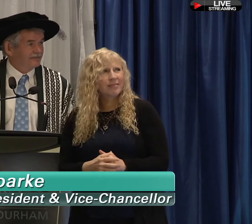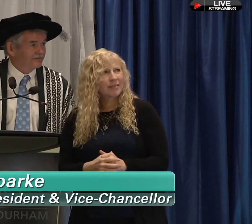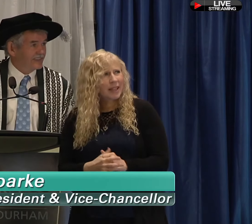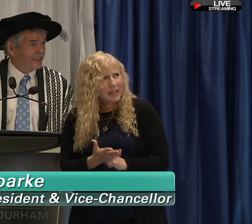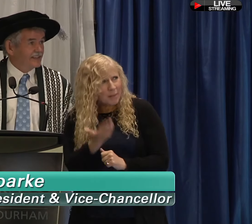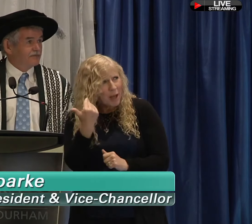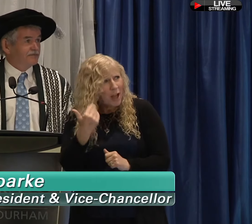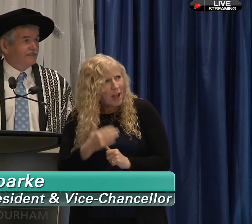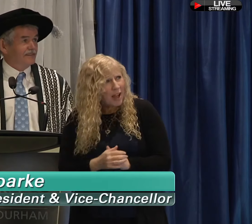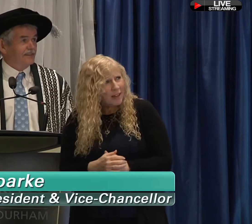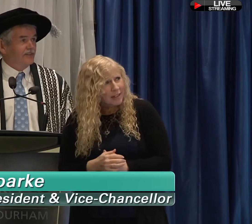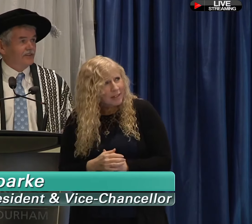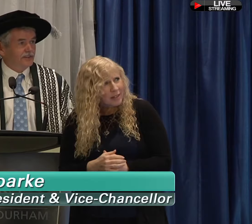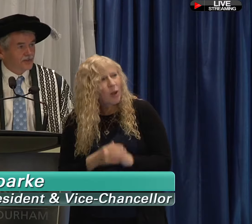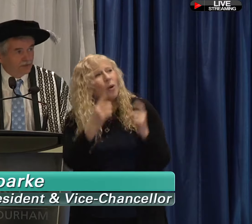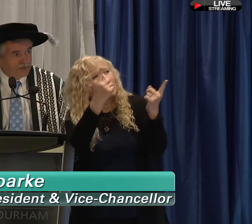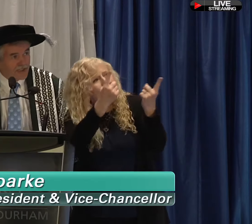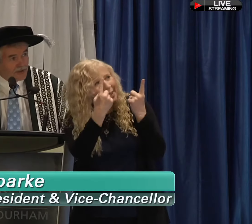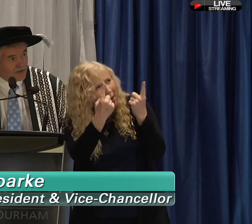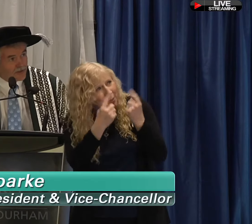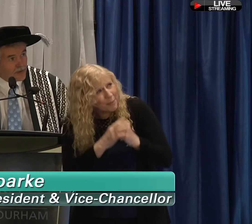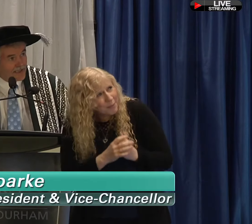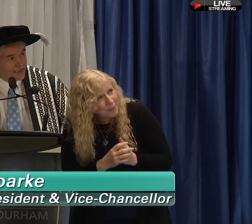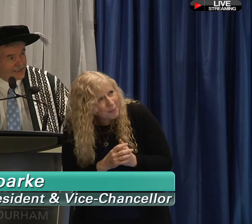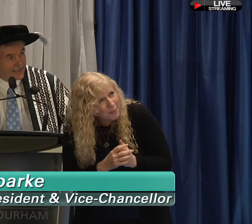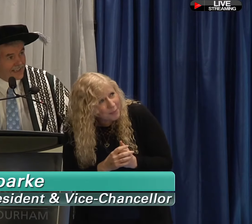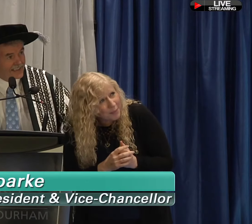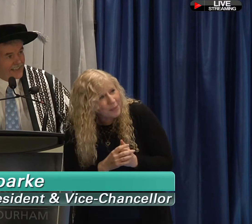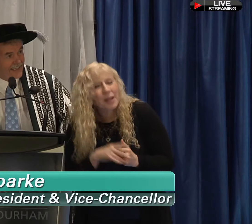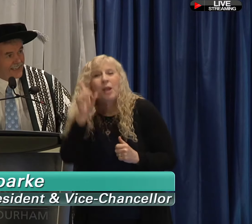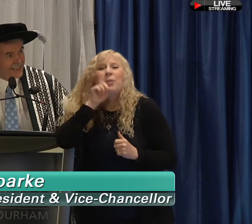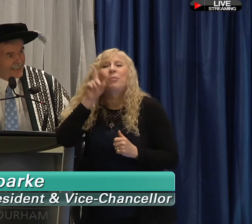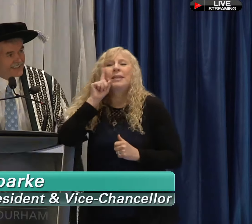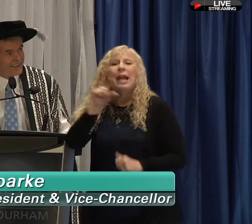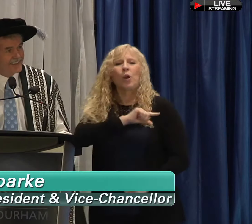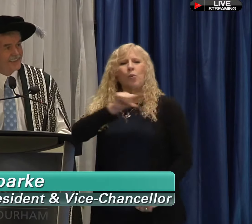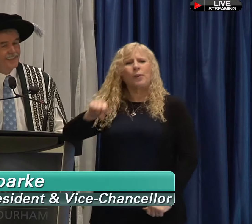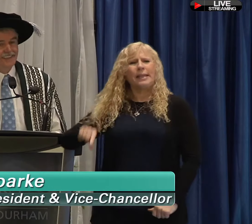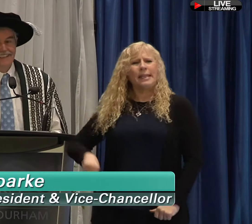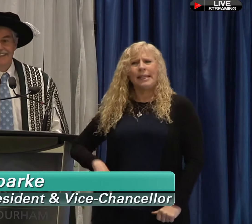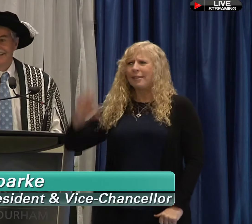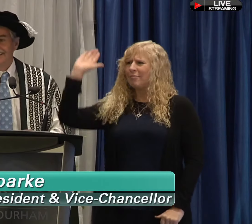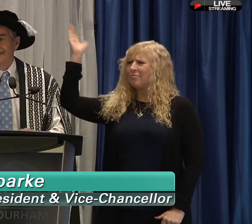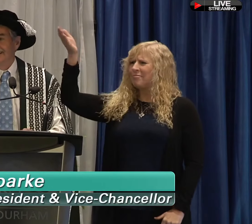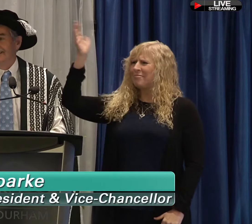Come on. You sort of pretend you're the queen, and